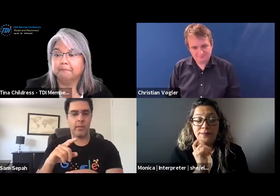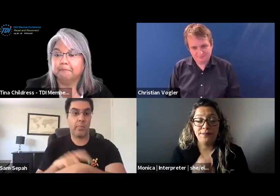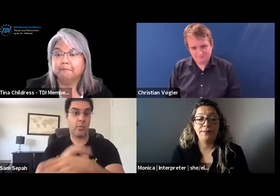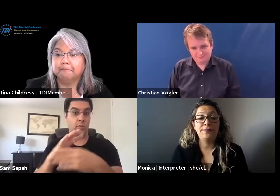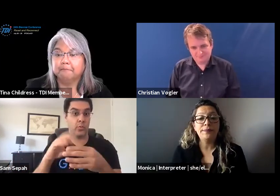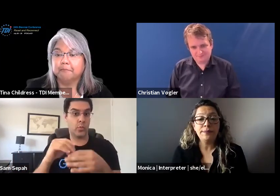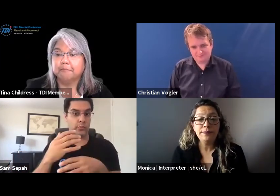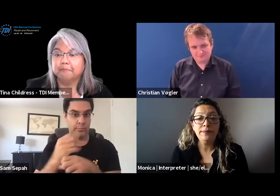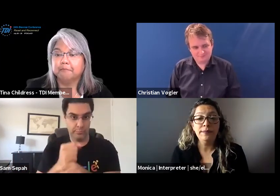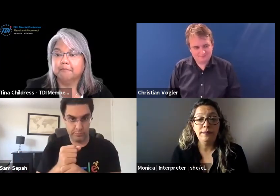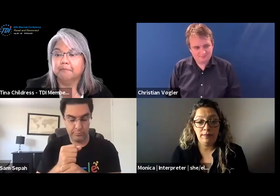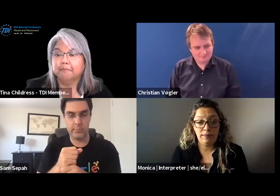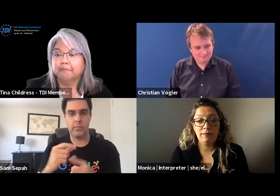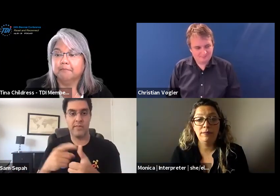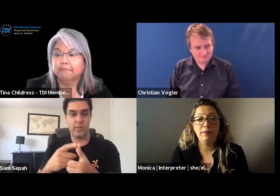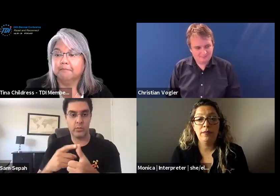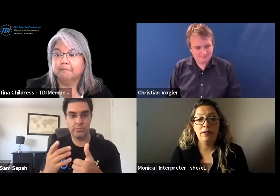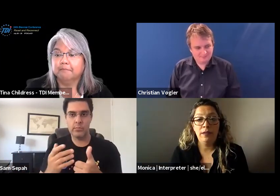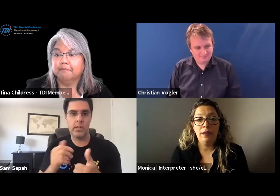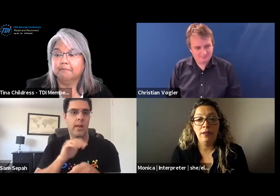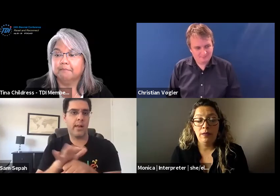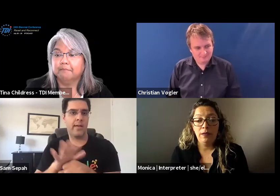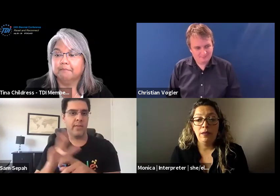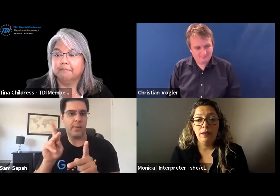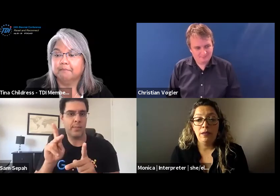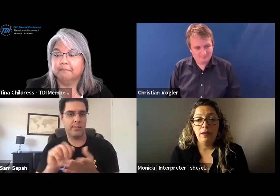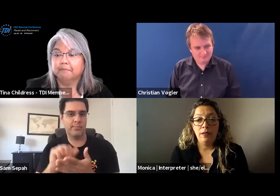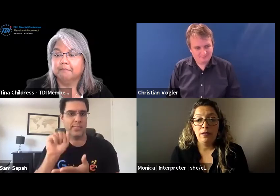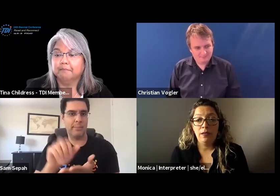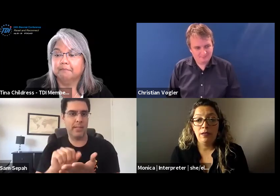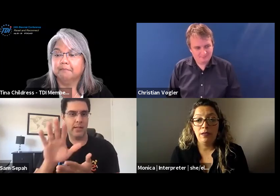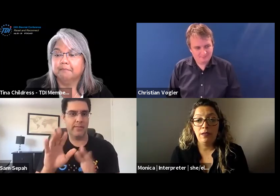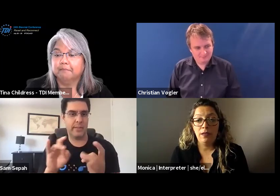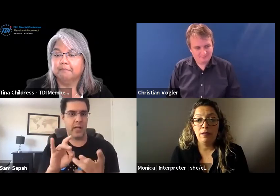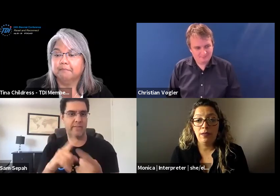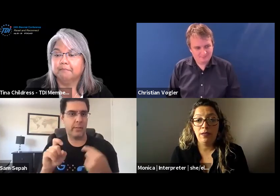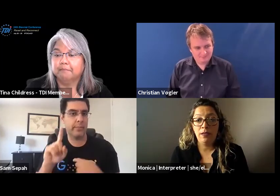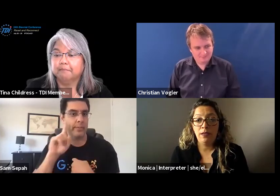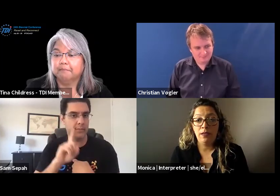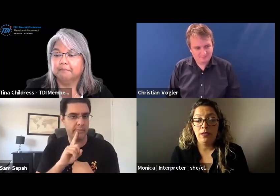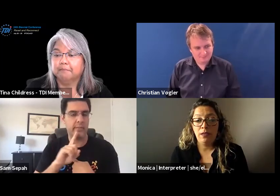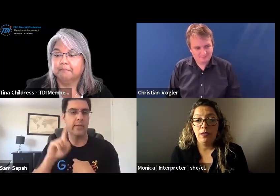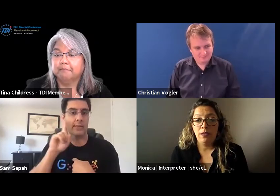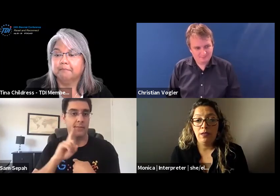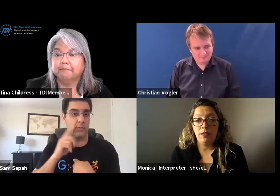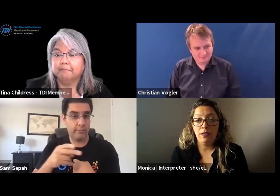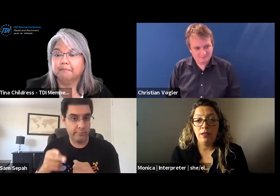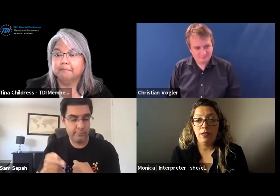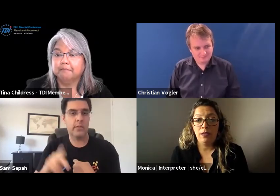discussed. So, long story short, first of all, there's not enough people to send feedback from deaf